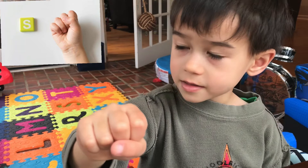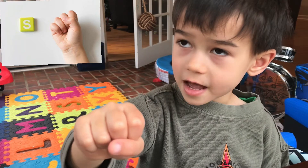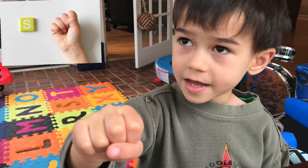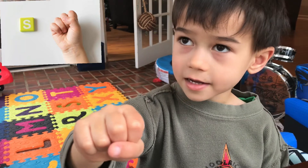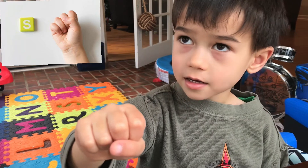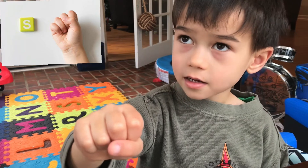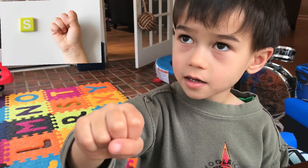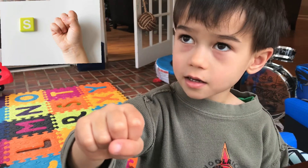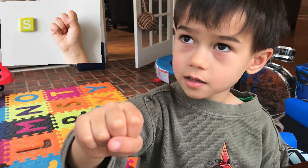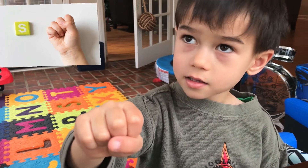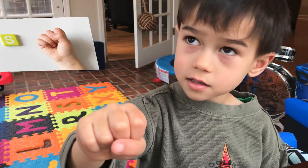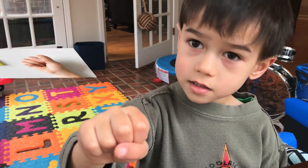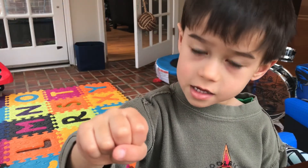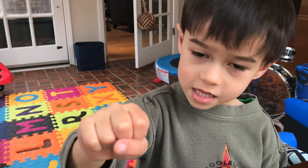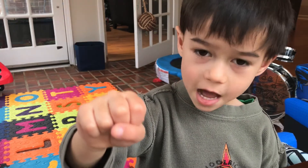Like salami.